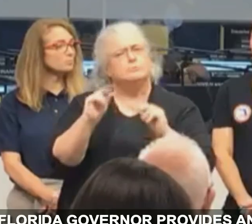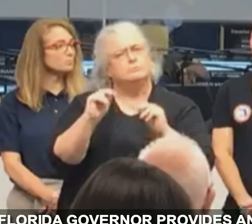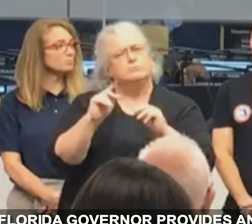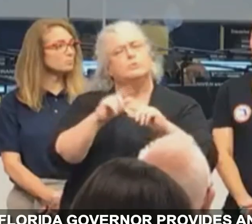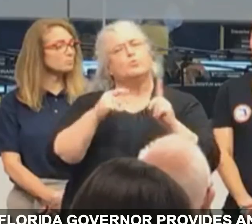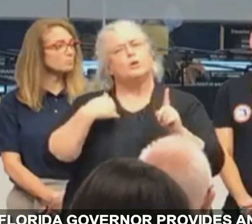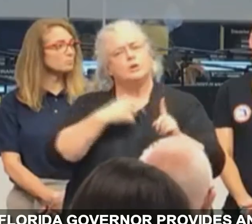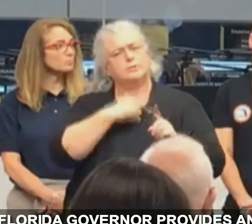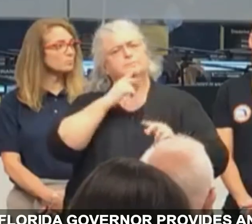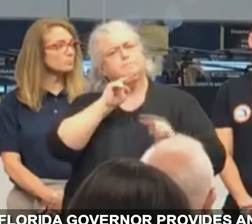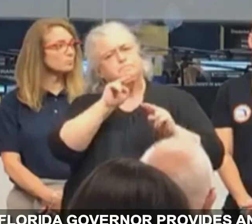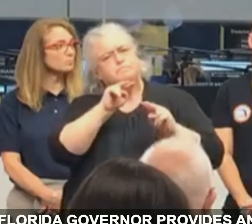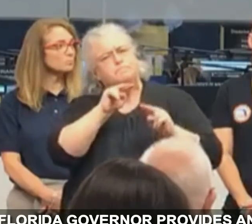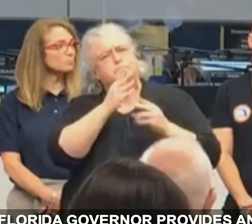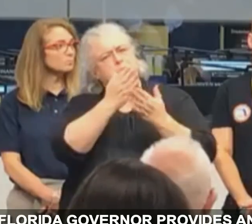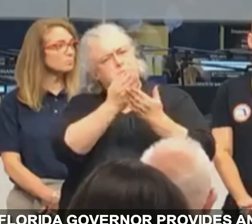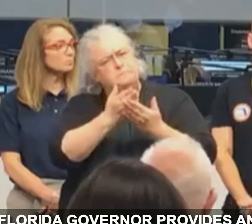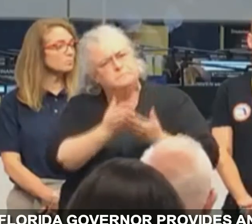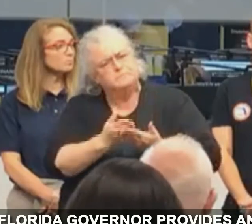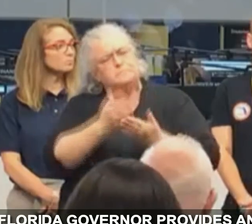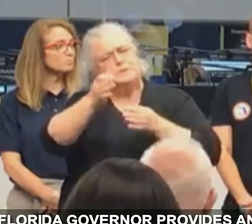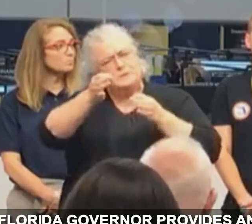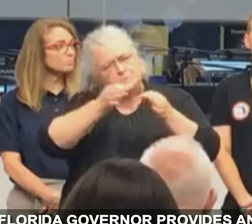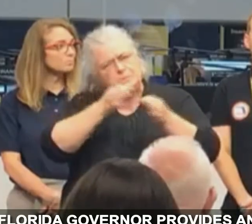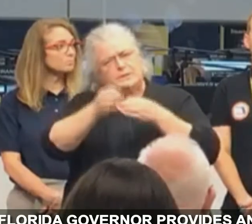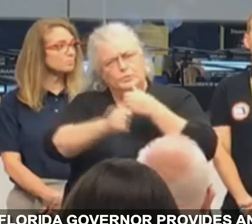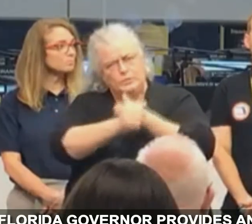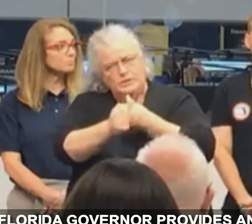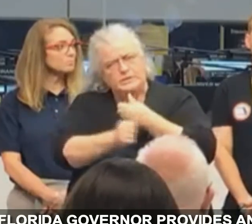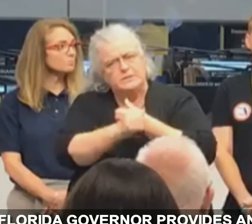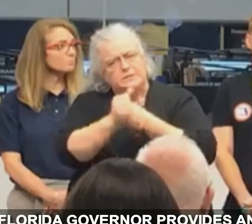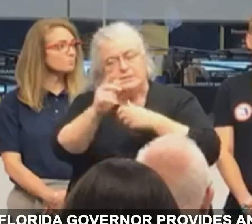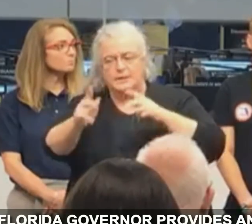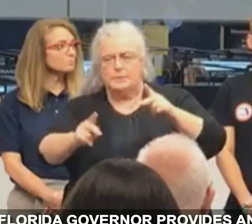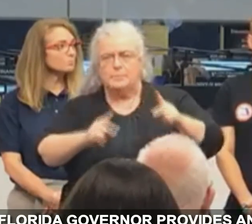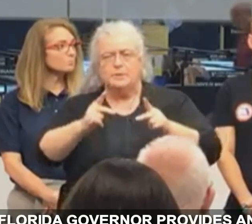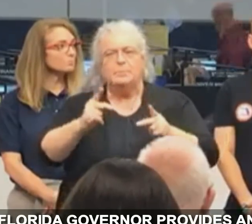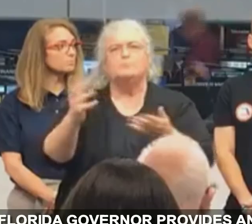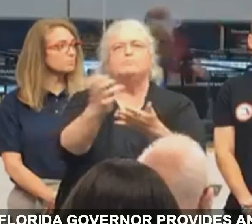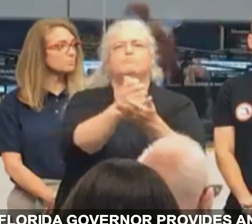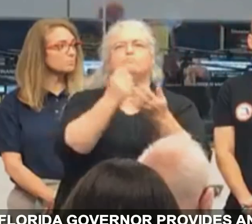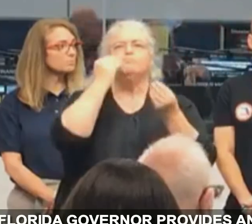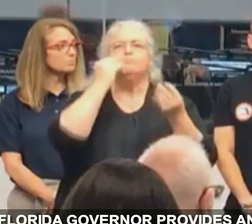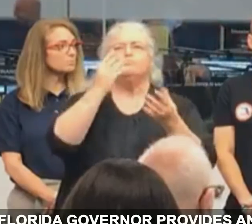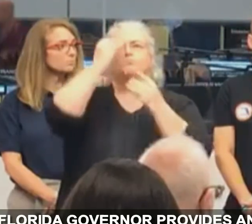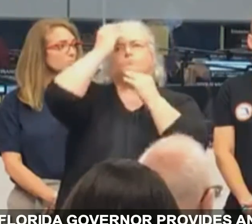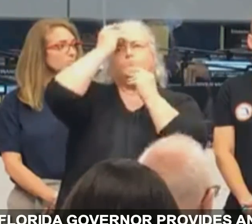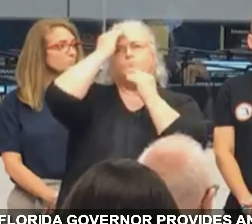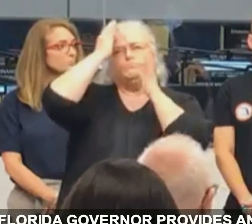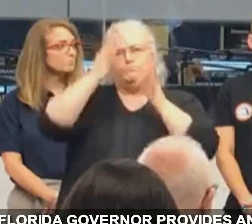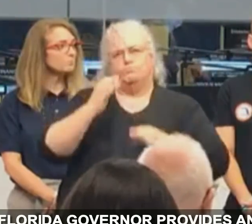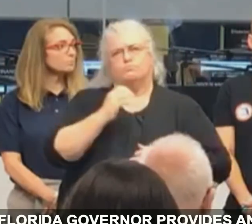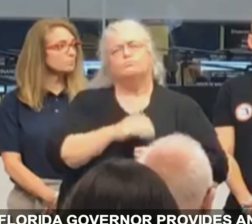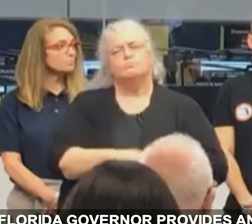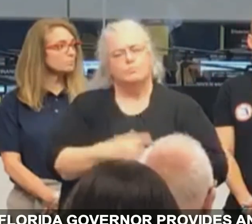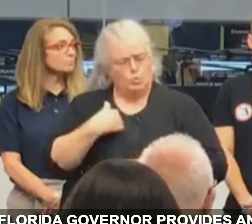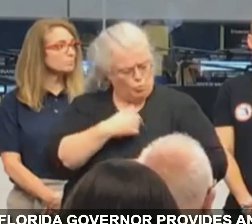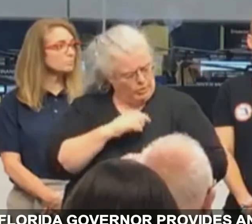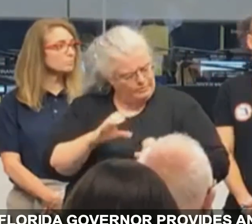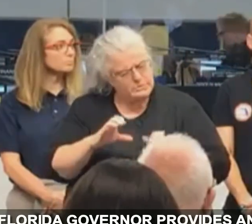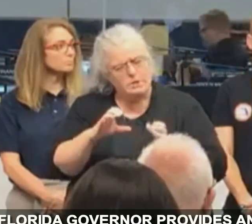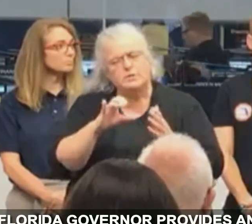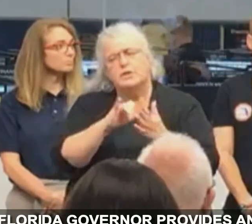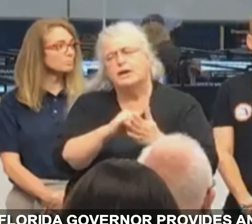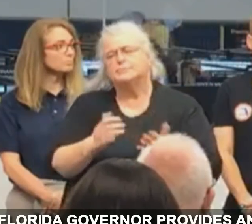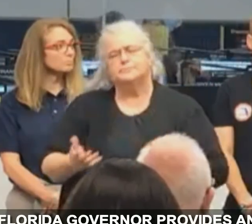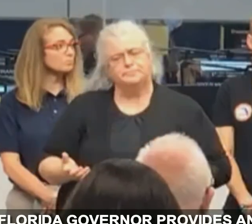to, put out the information and explain the risks. And so I think the fact that we've taken that approach, I